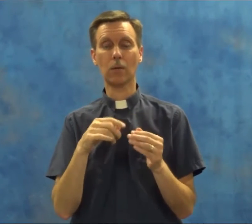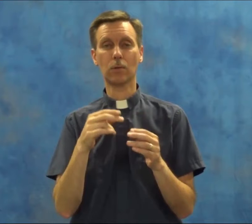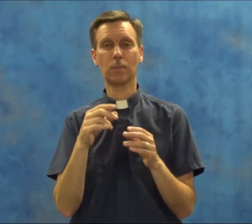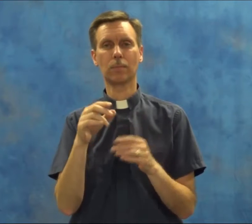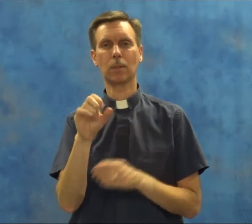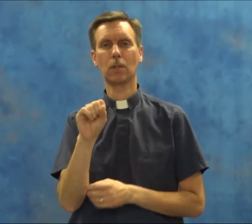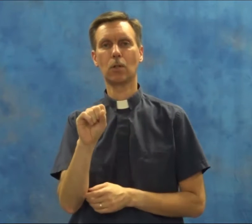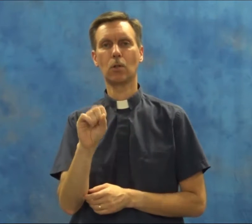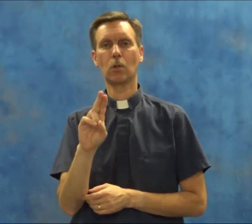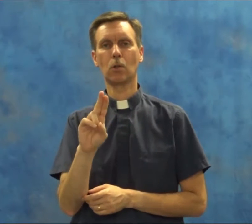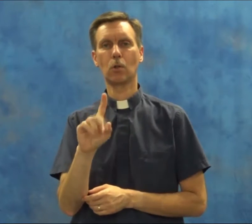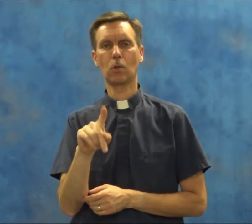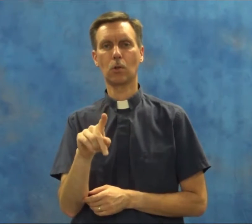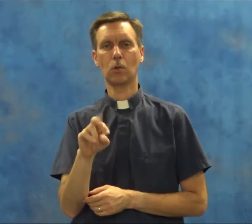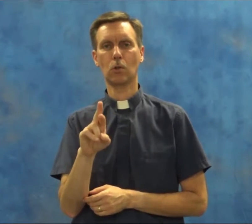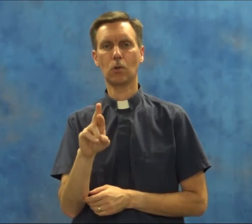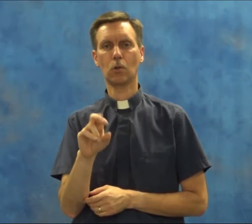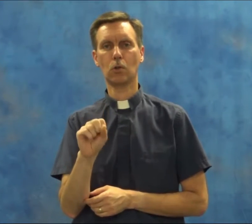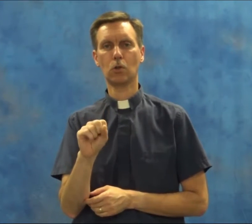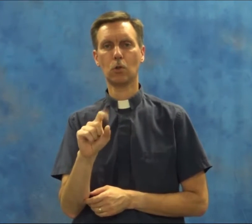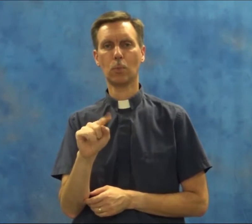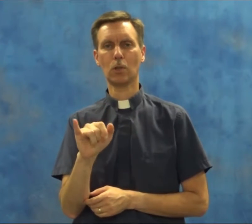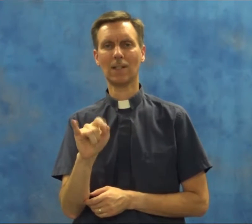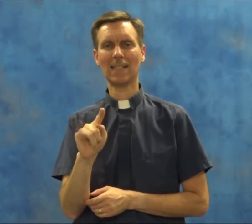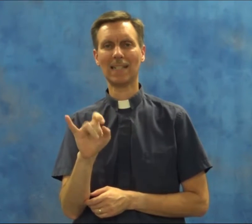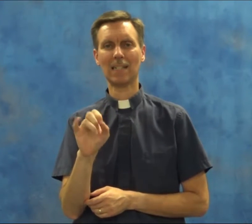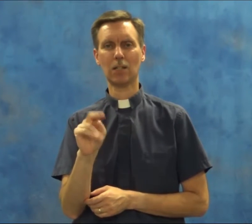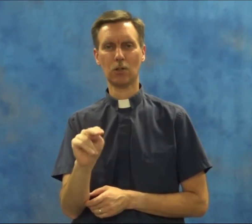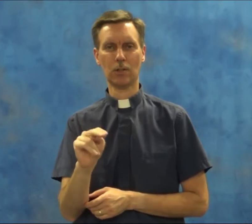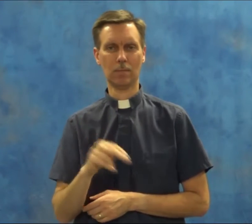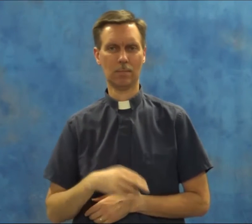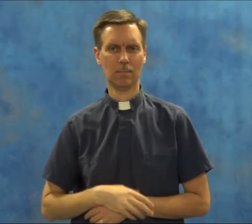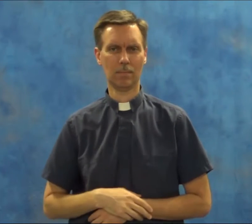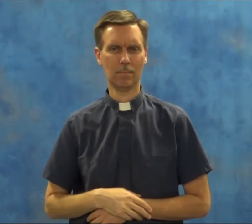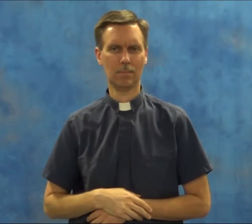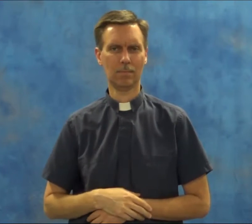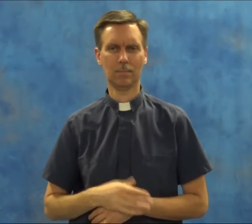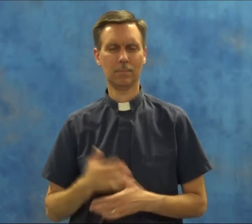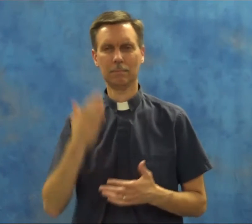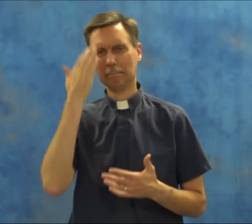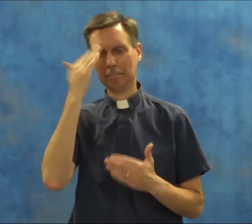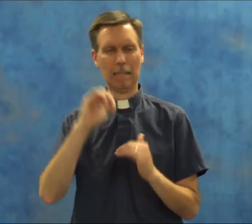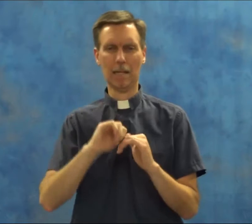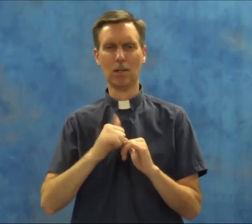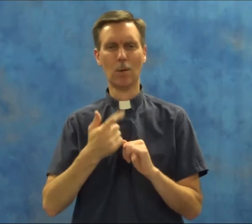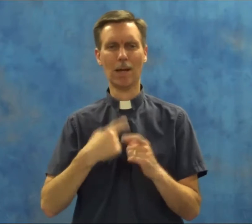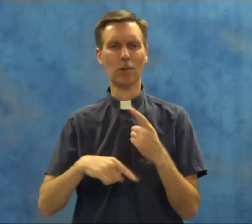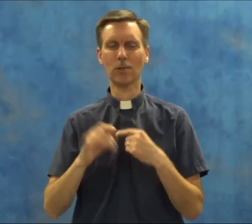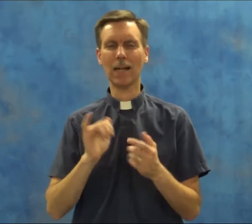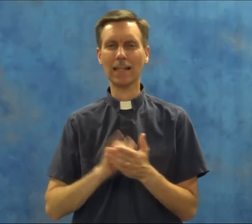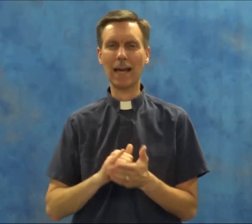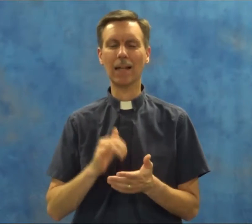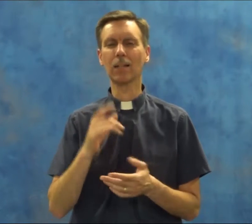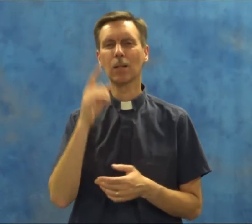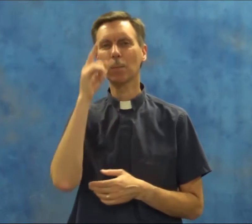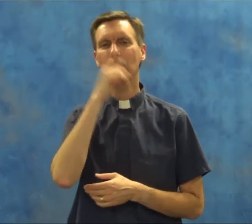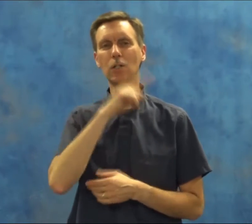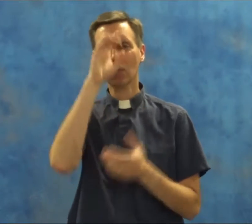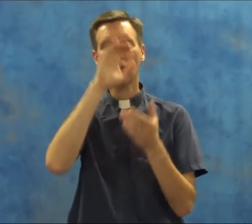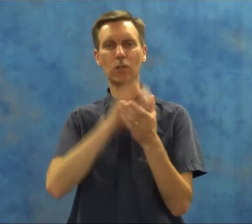superstition. I don't know how you sign that, but it's a false